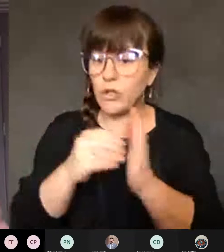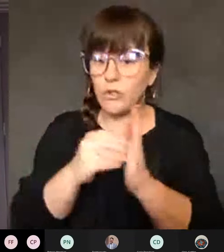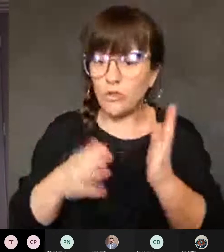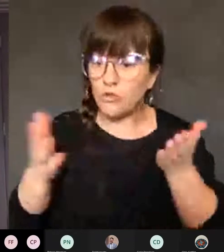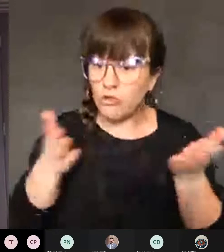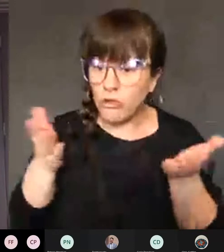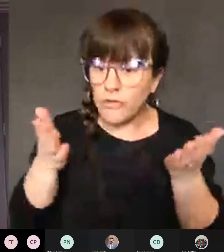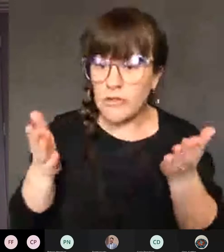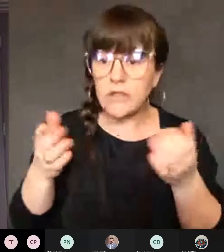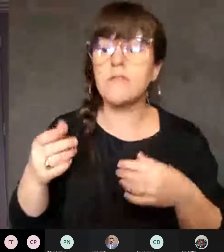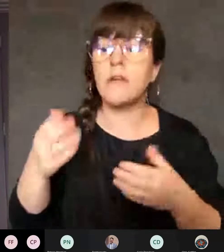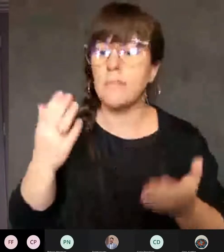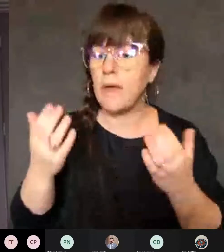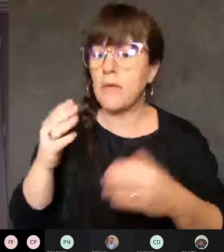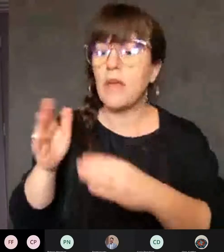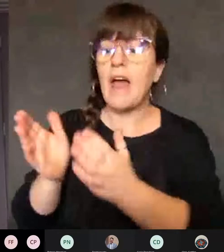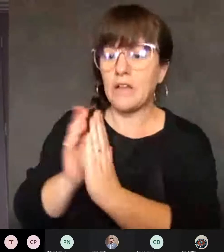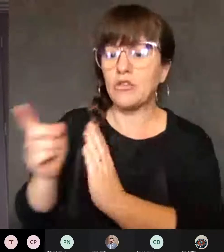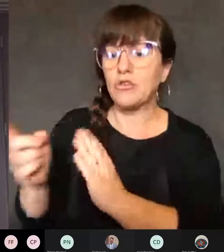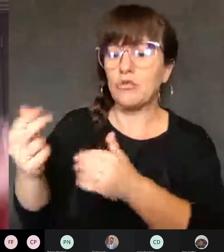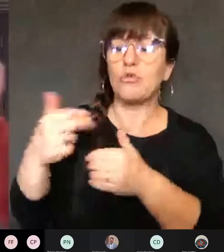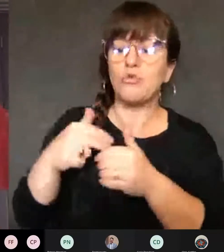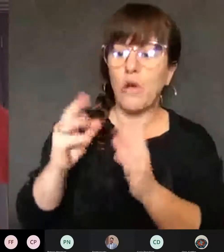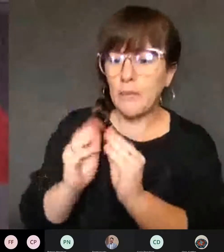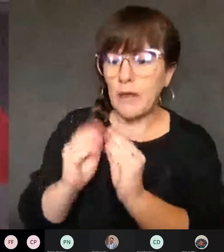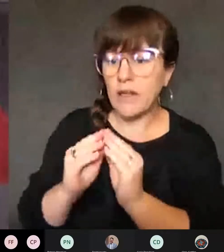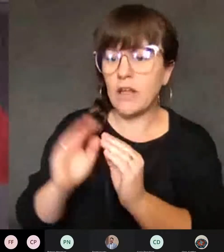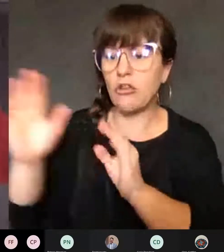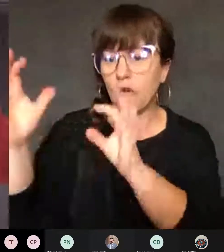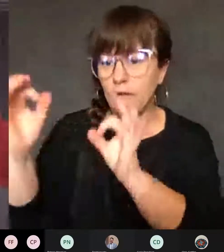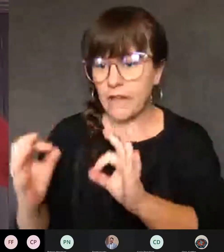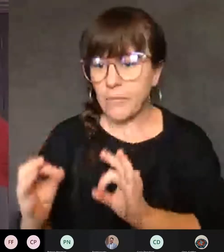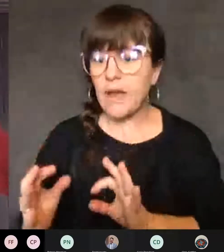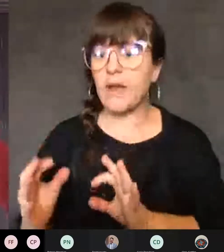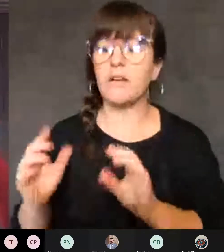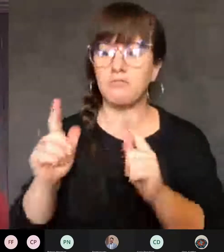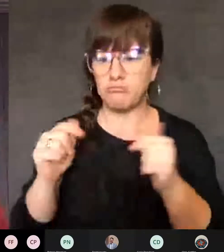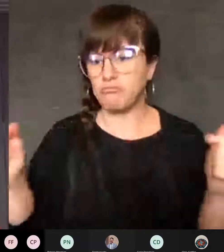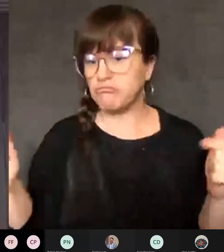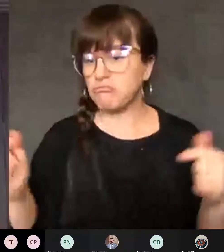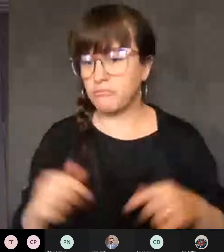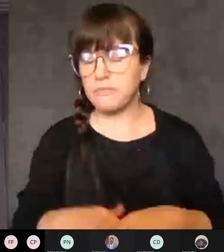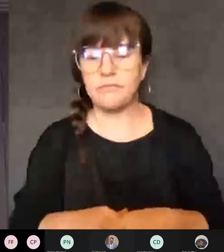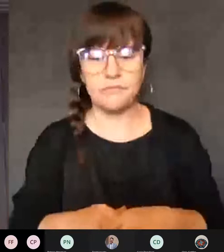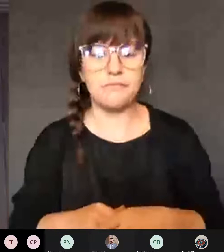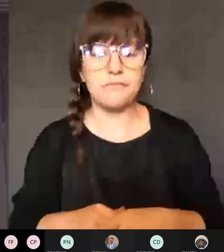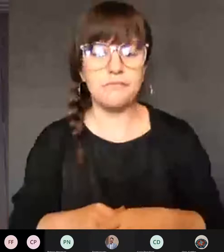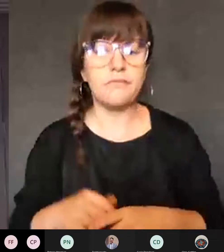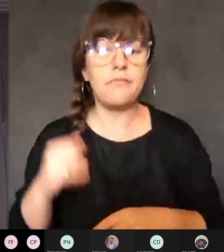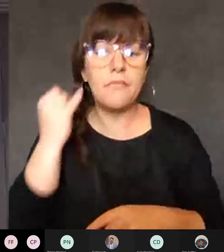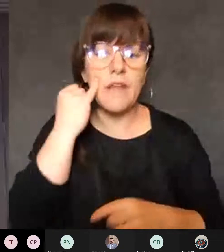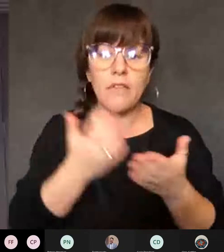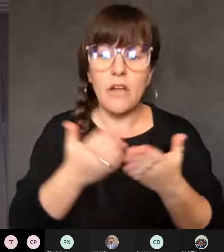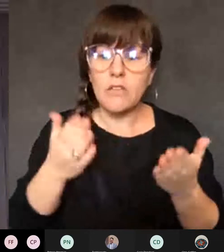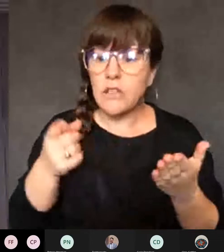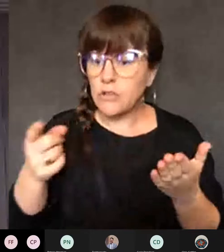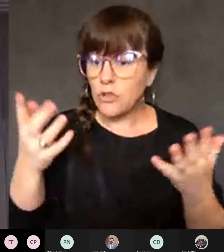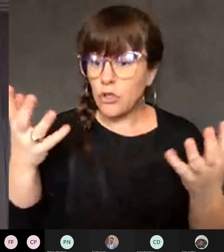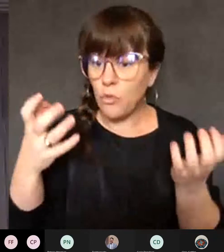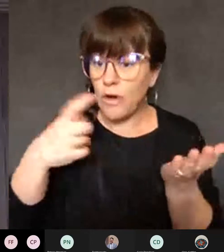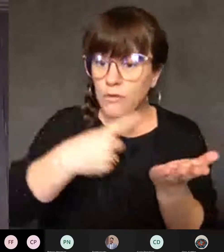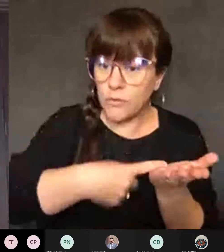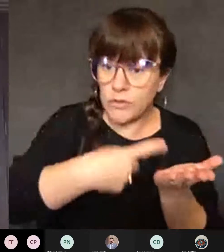into meetings where you'll be asked to give your input and work on things. And if you have things that you want to talk about